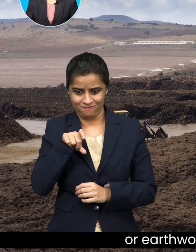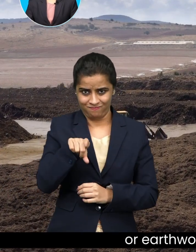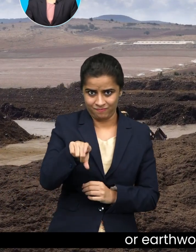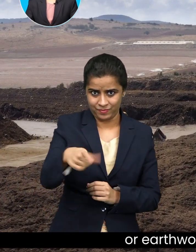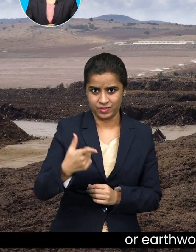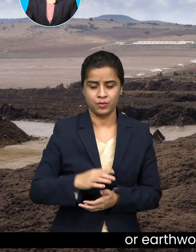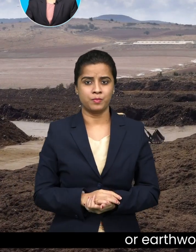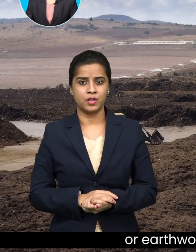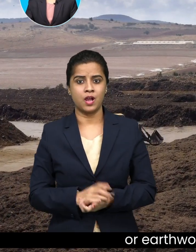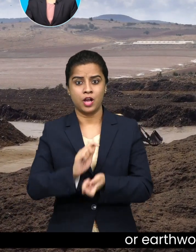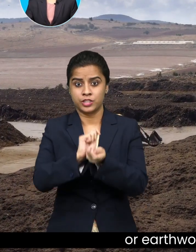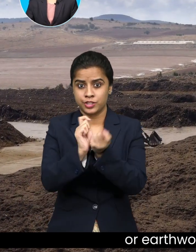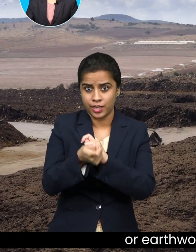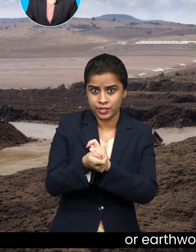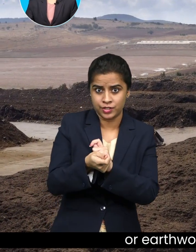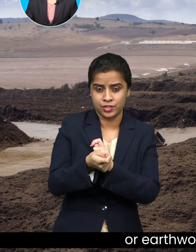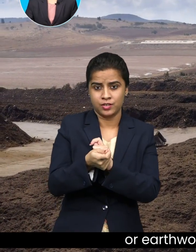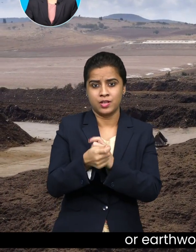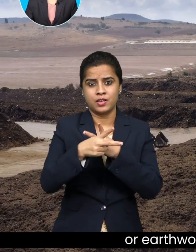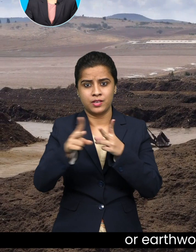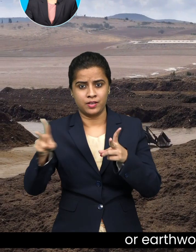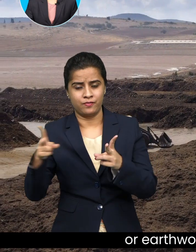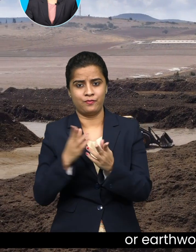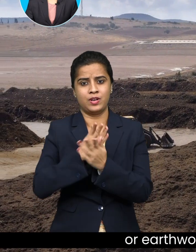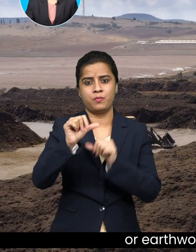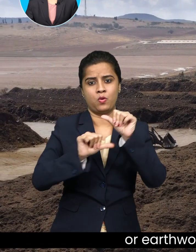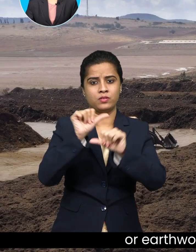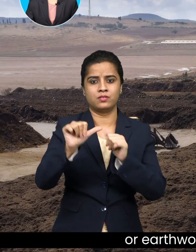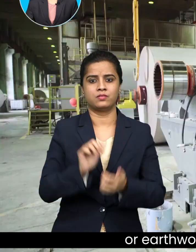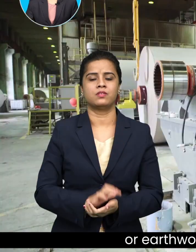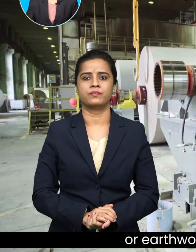earthworms and converted into humus.